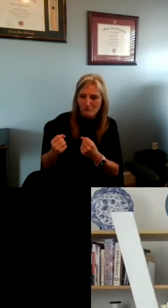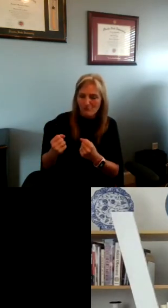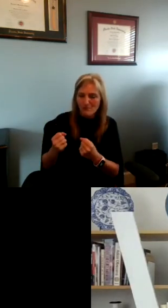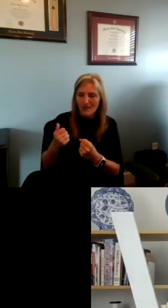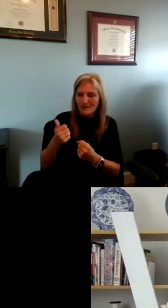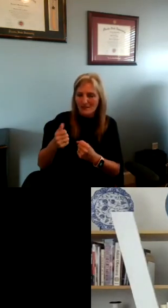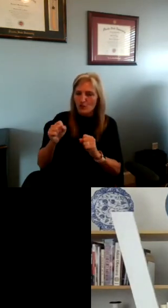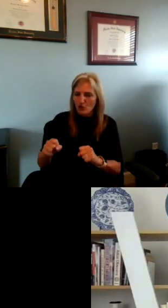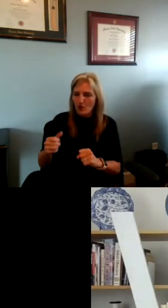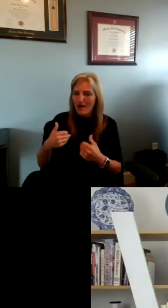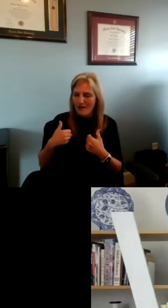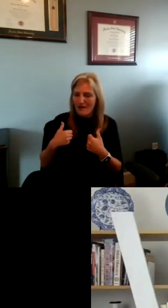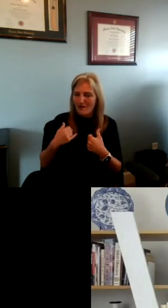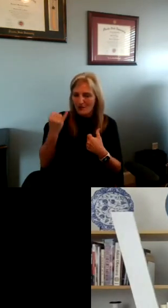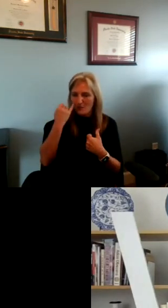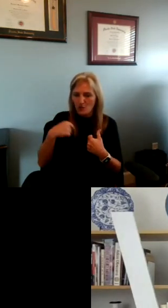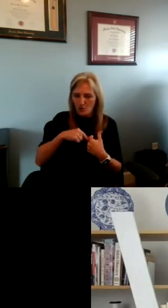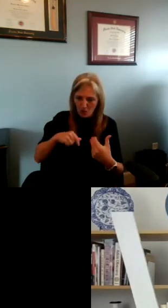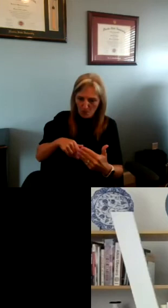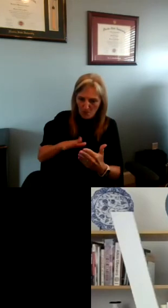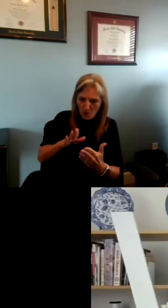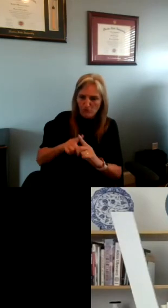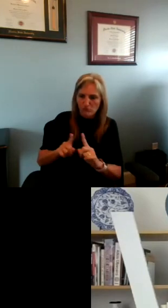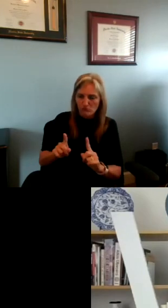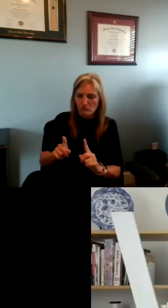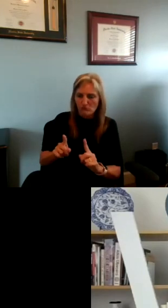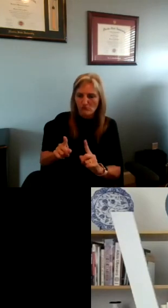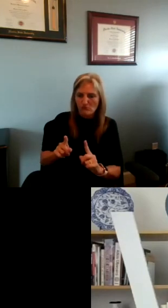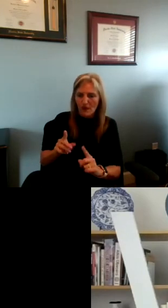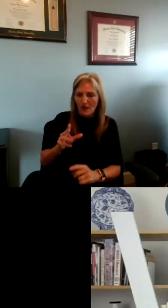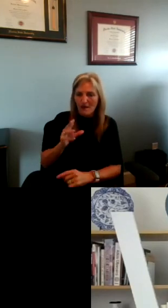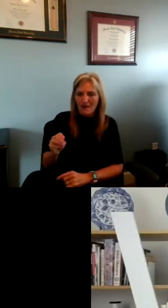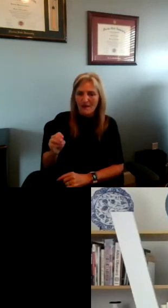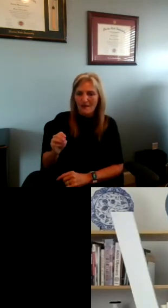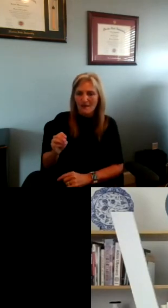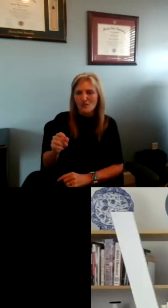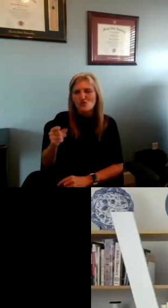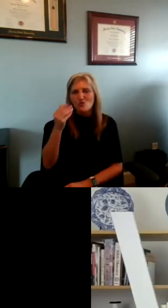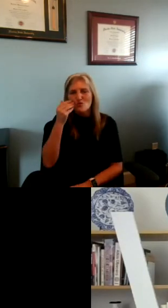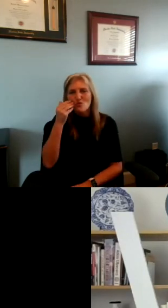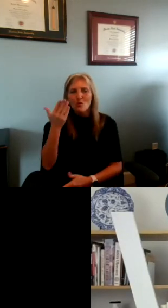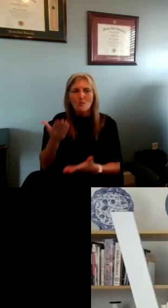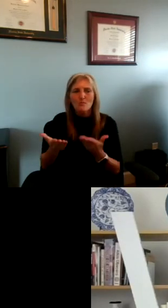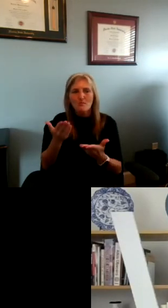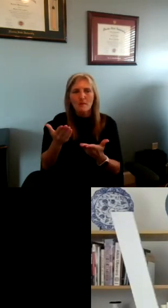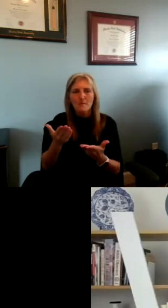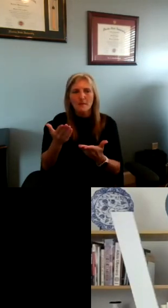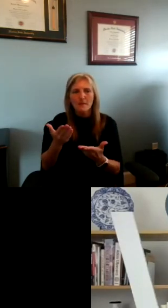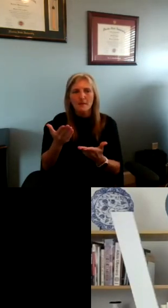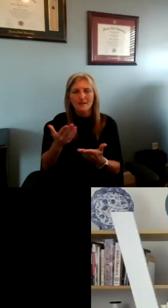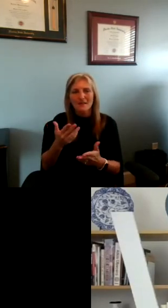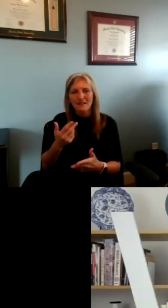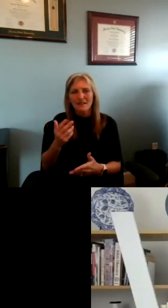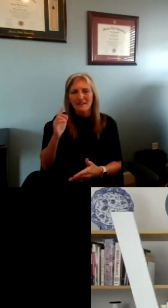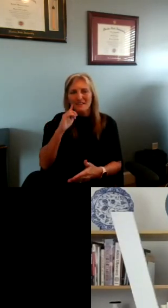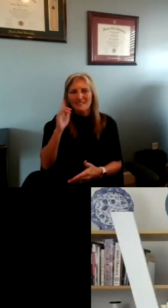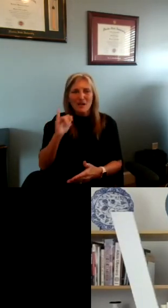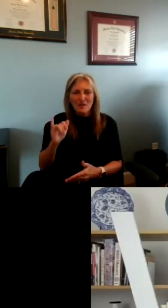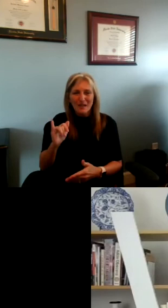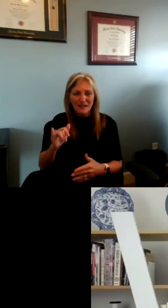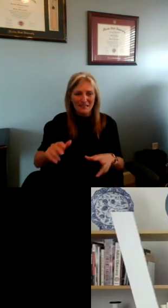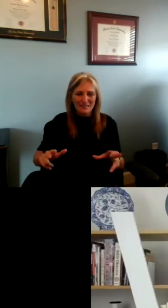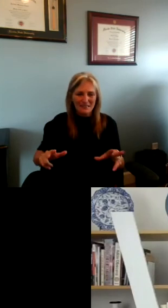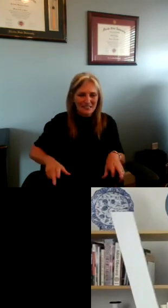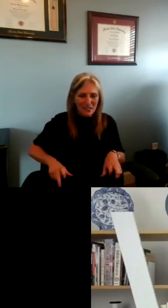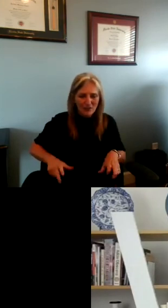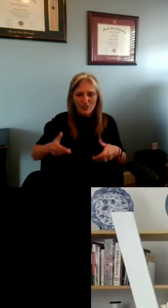have if we approach things a little differently. And, you know, maybe it sounds like a selfish way to approach change, but if